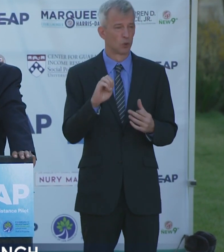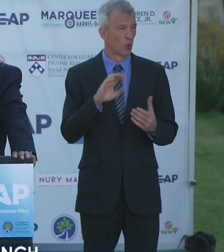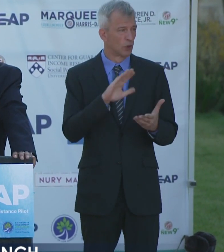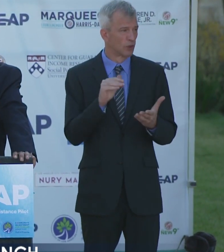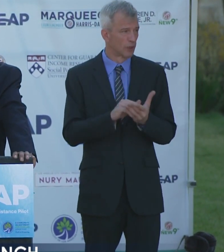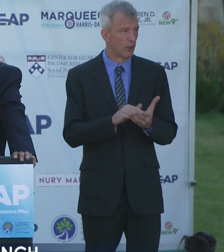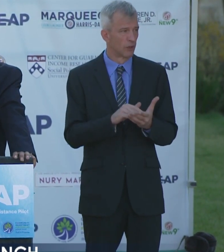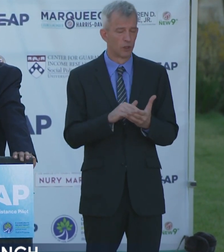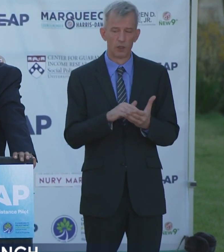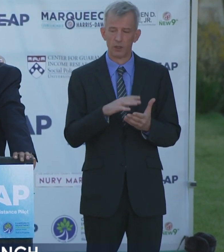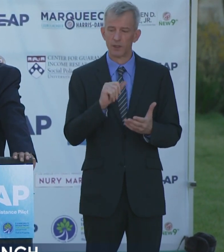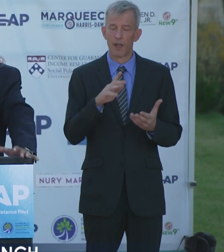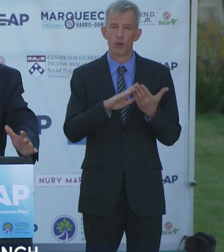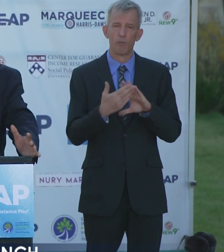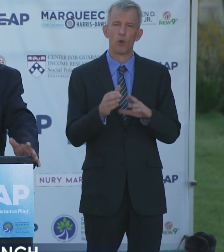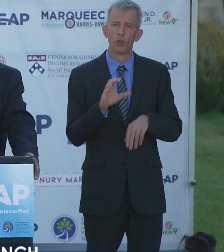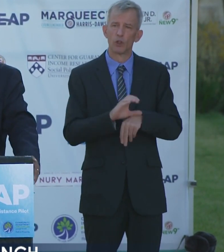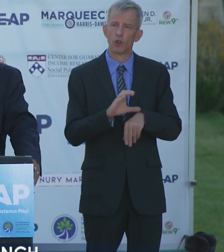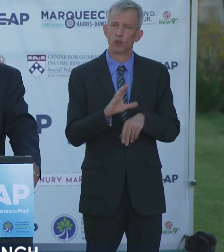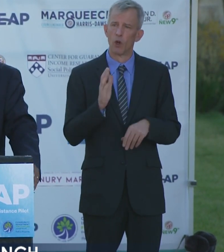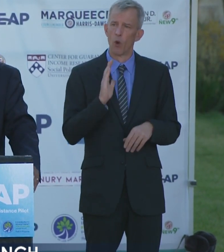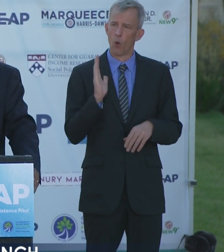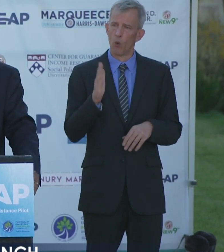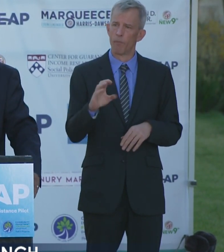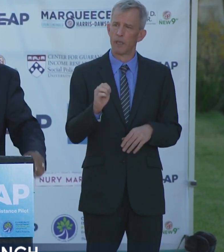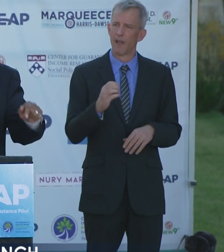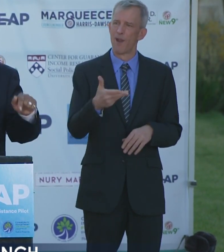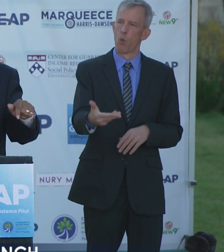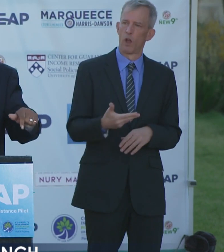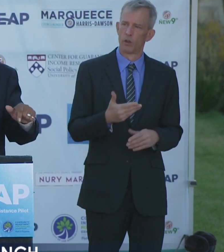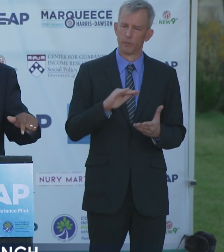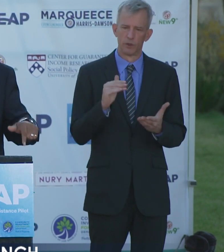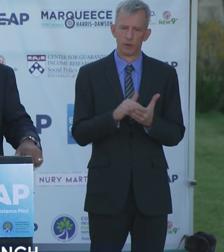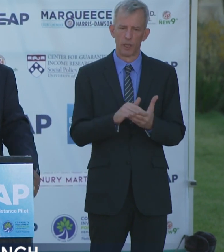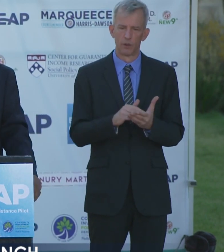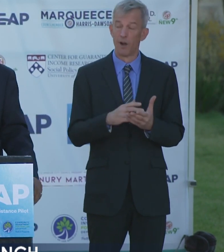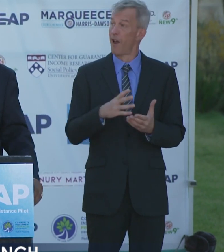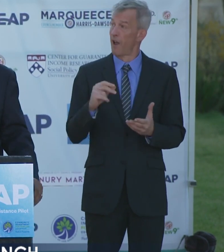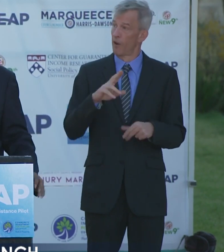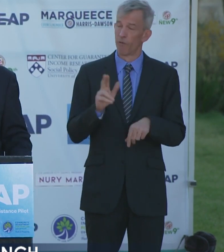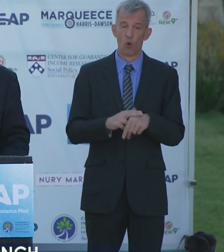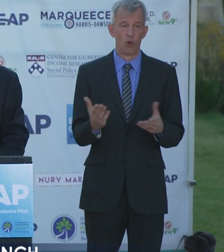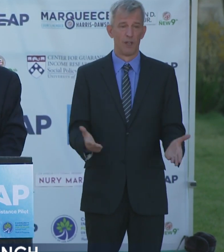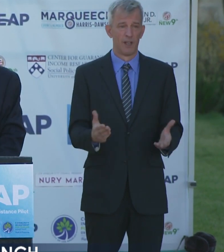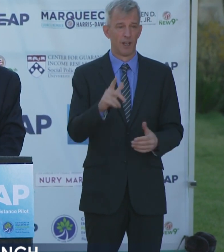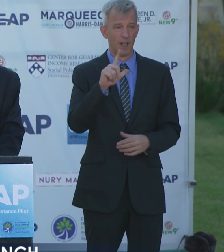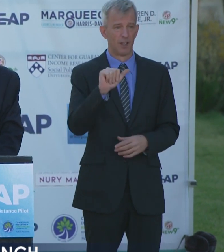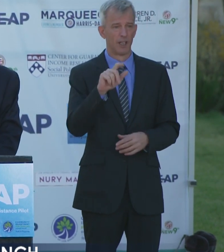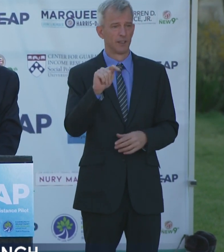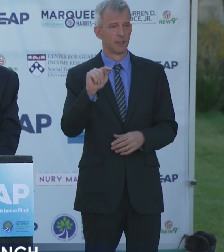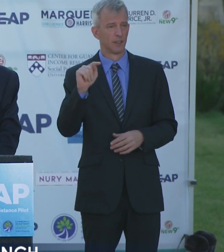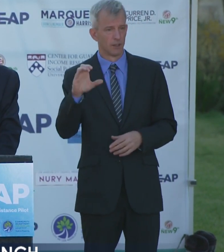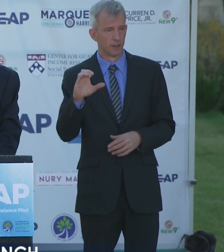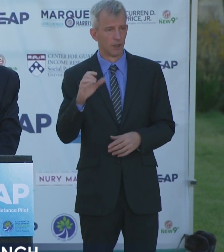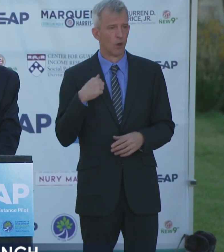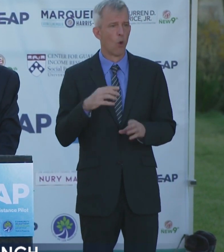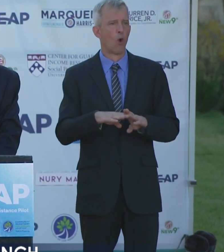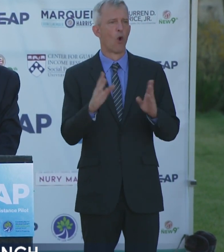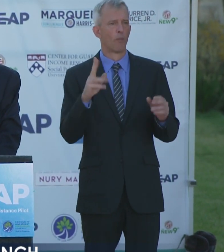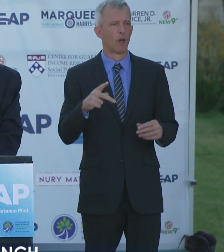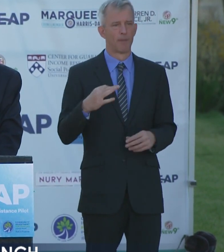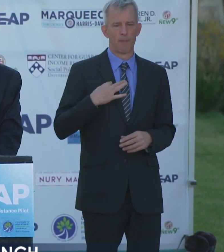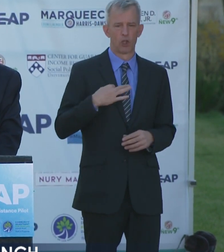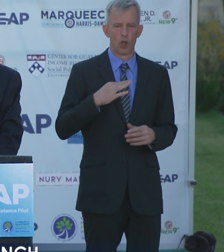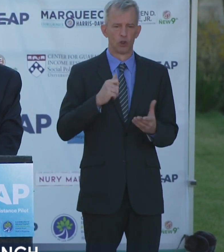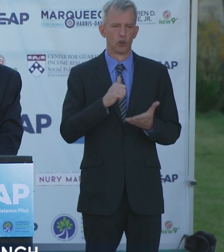Church is going to serve as a welcoming center as well. And of course, right here at Trade Tech, we're going to be opening up an application assistance center as